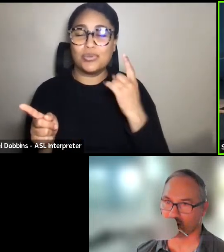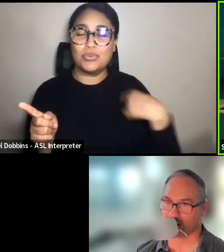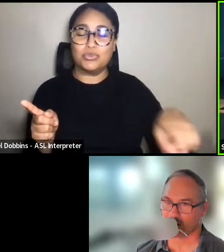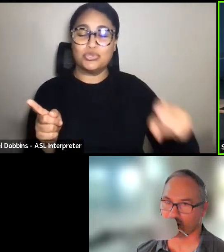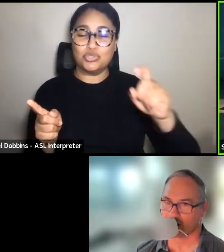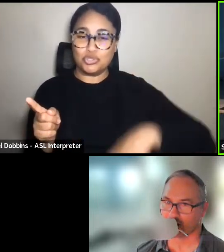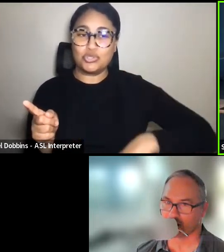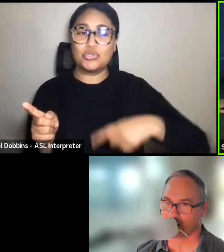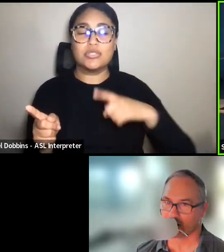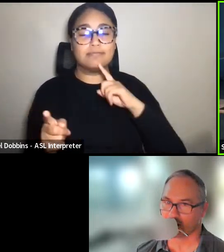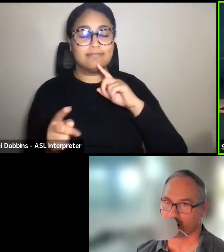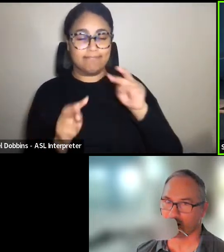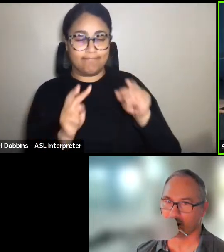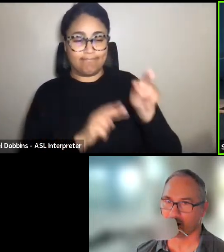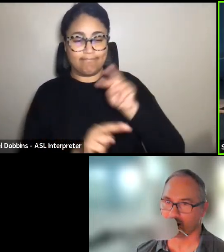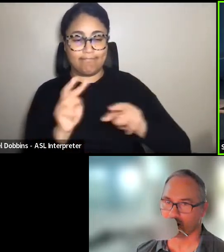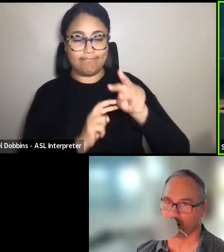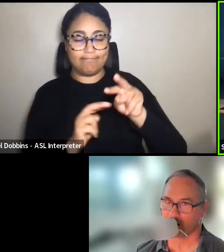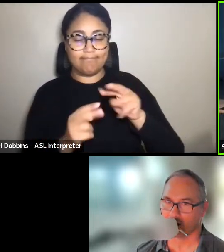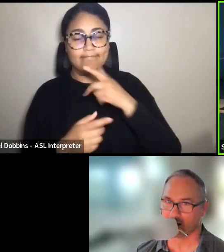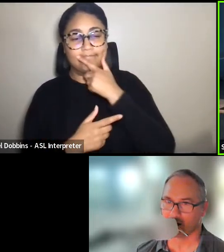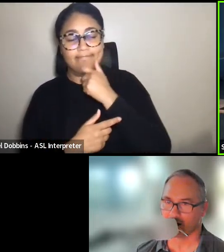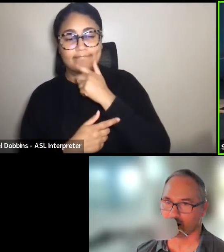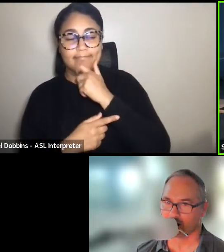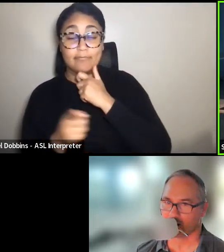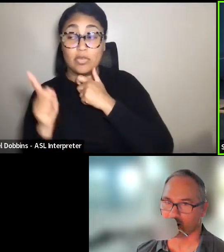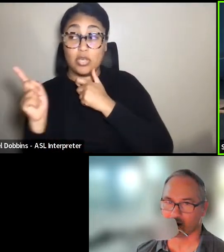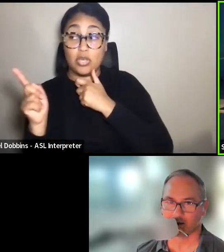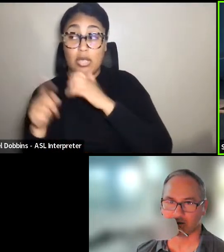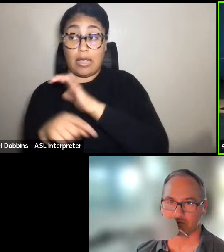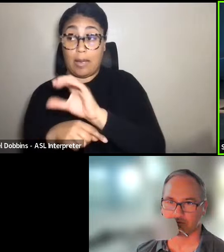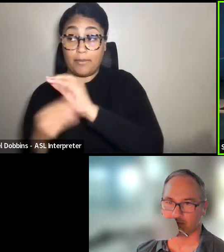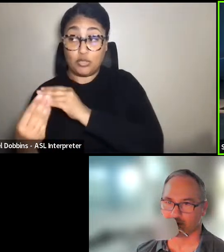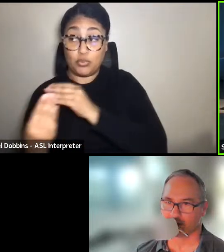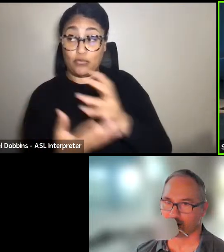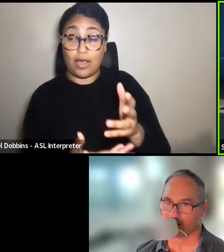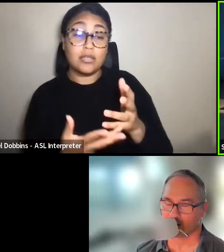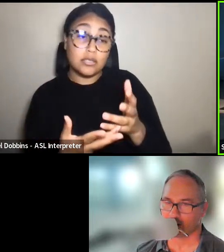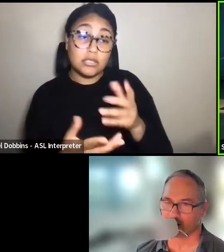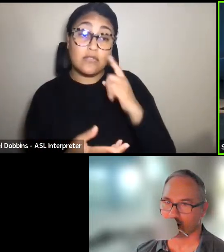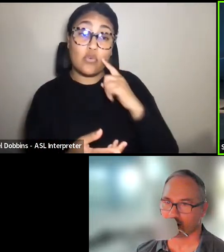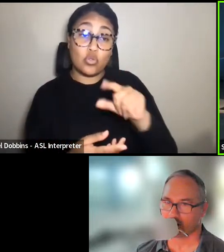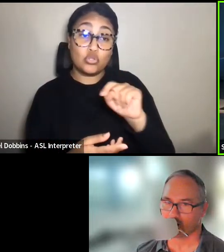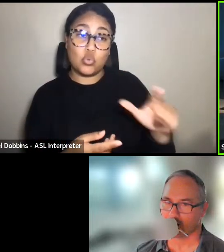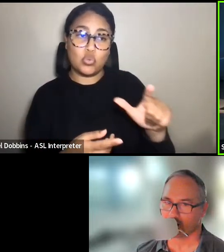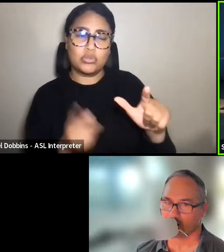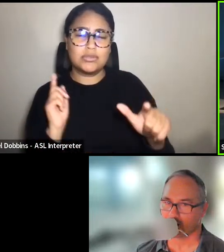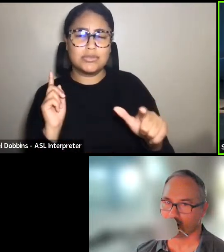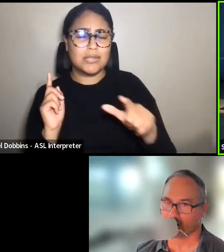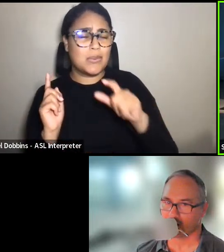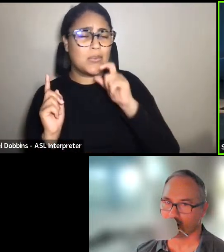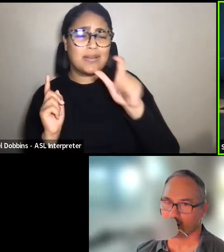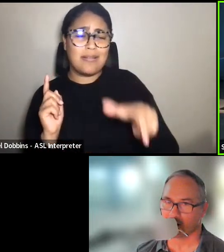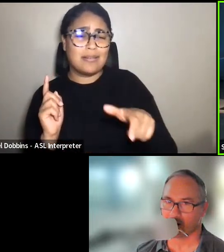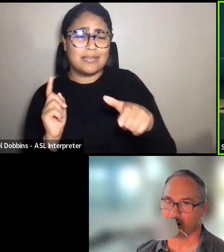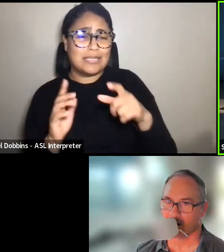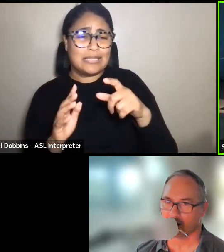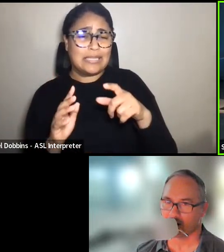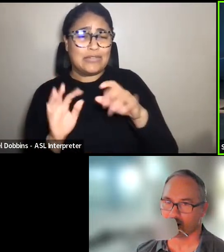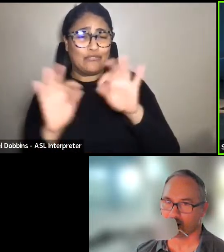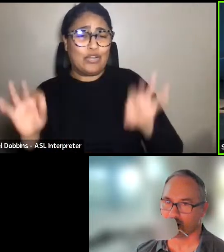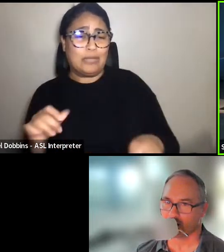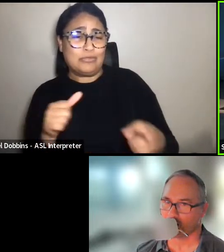have real hard questions with the providers of these tools. mhm. I think we could do that without the guardrails per se, because